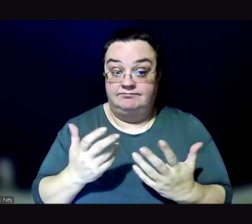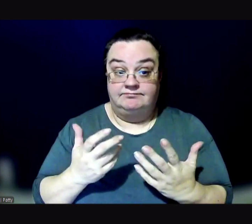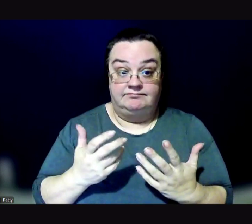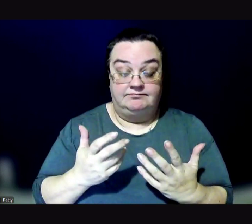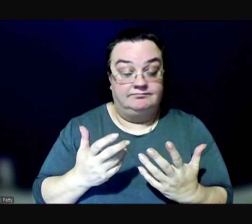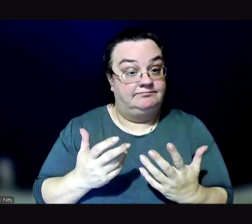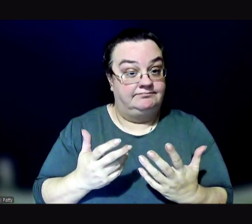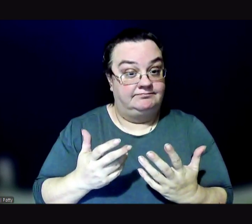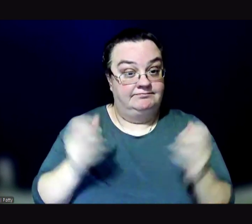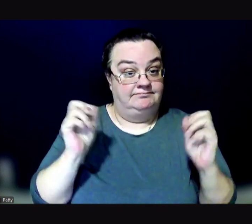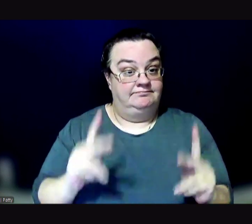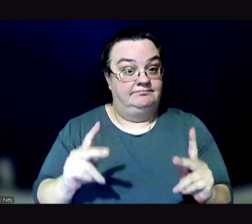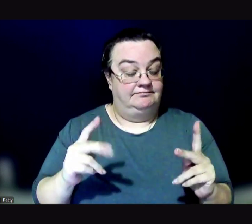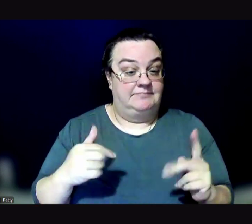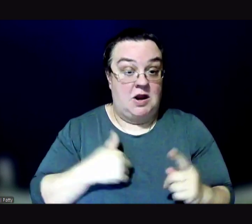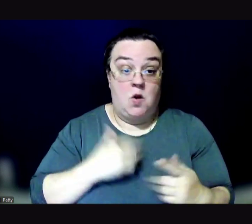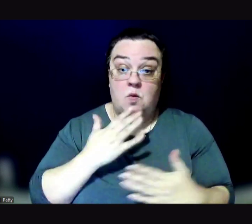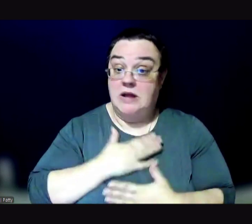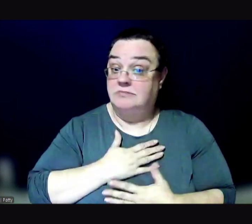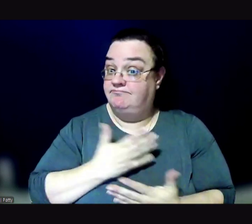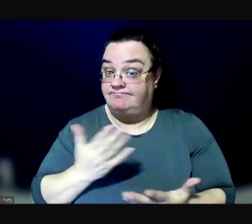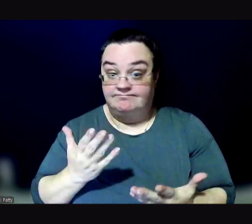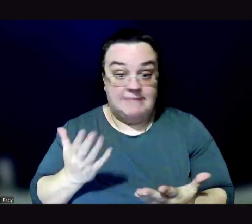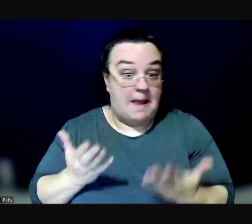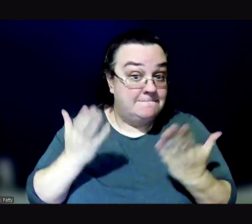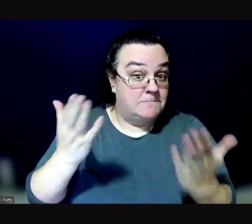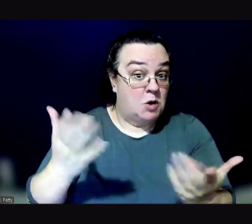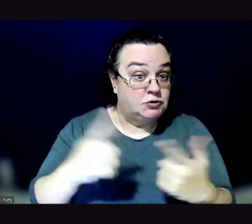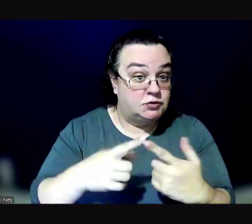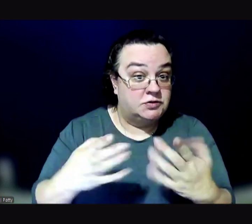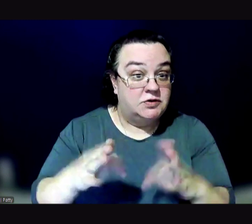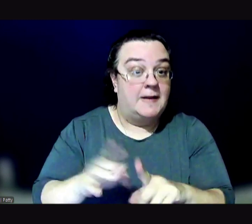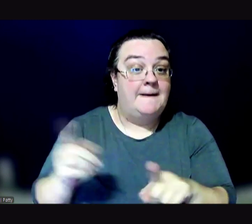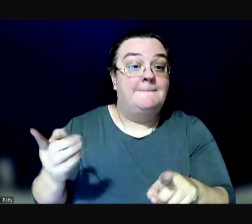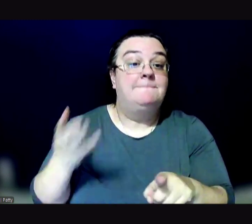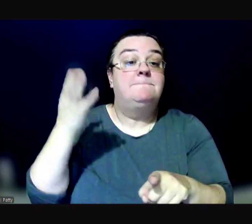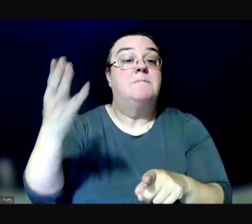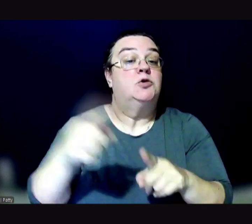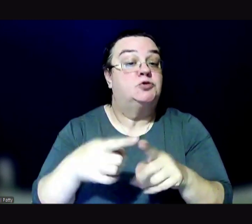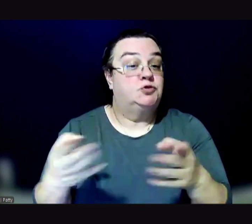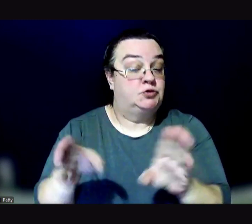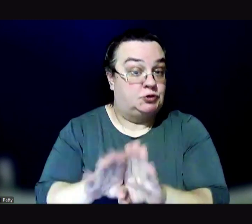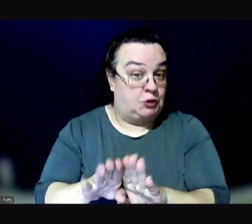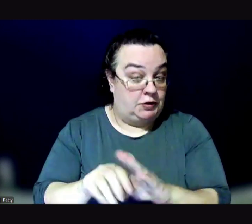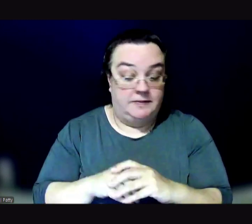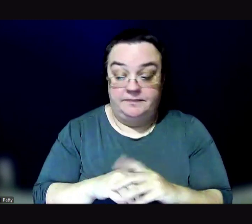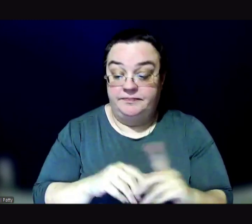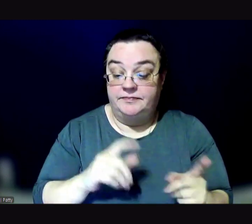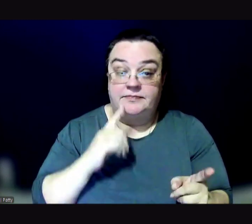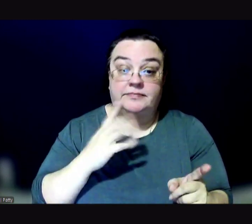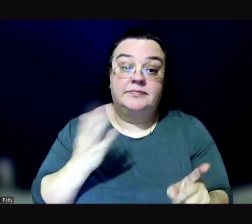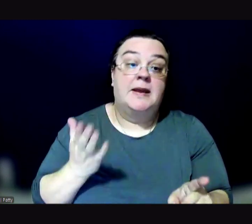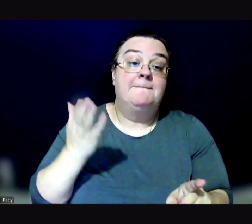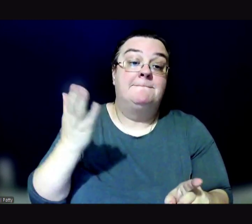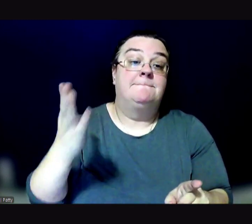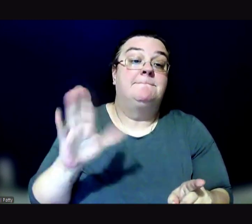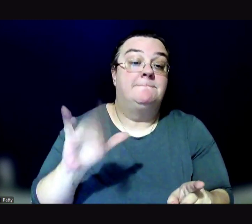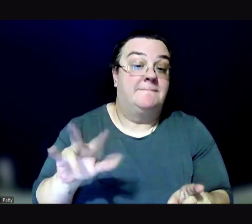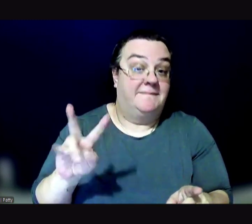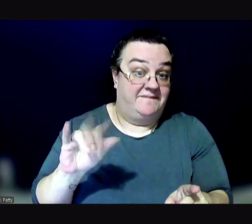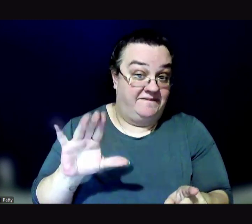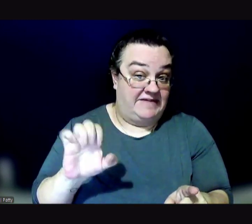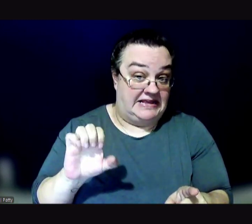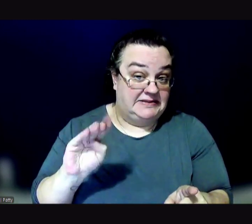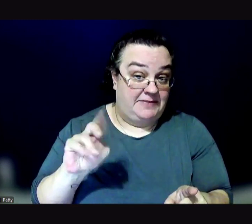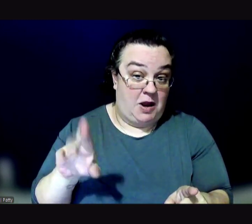Okay. I'll entertain a motion to adjourn. Motion to adjourn. It was made by Vice Mayor Briner,